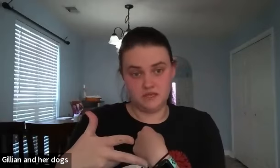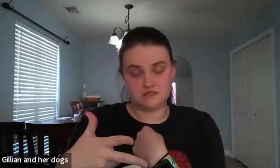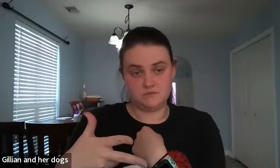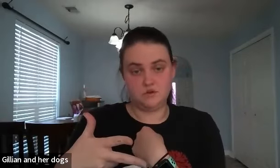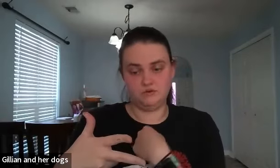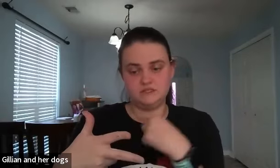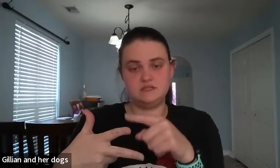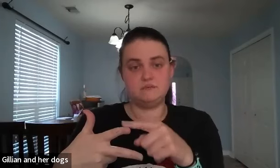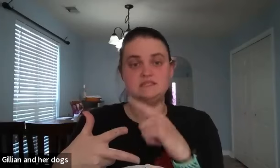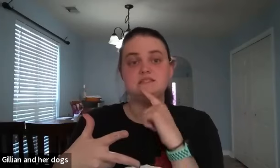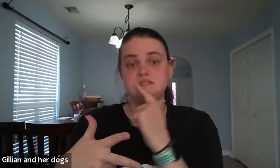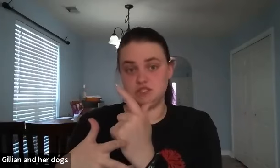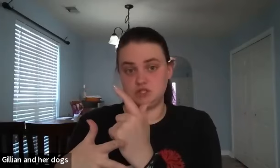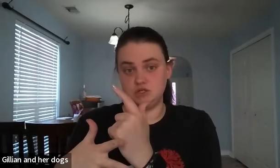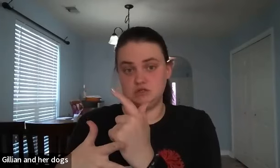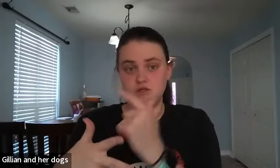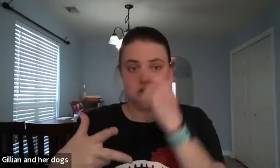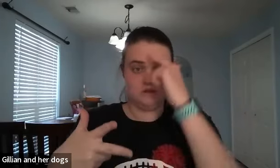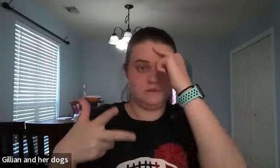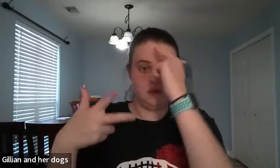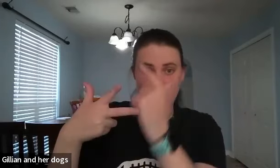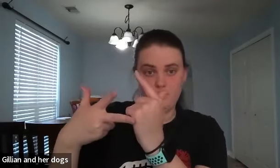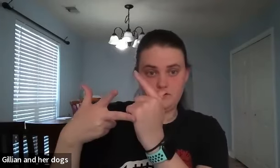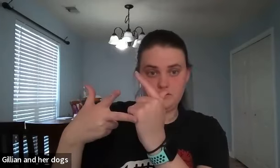because I'm the oldest, then my sister, then my brother.